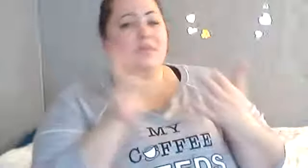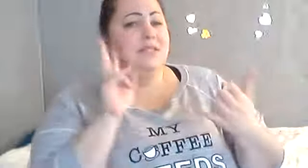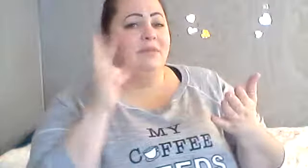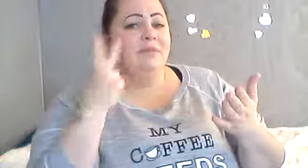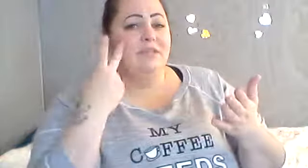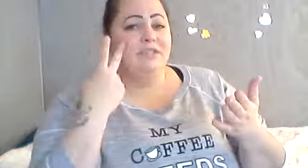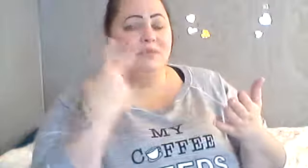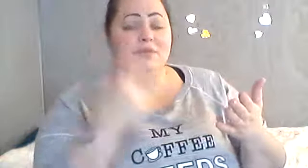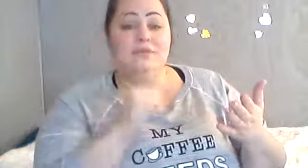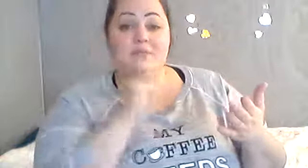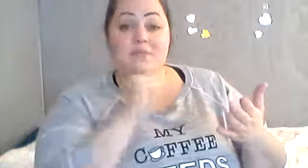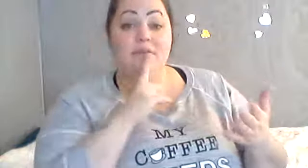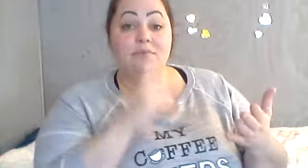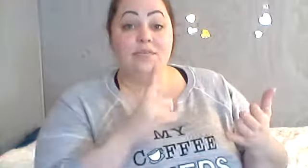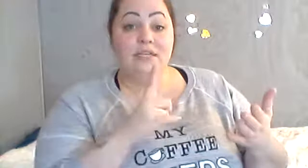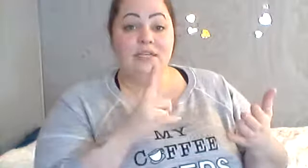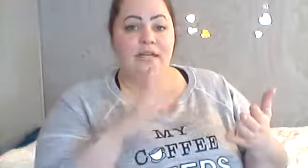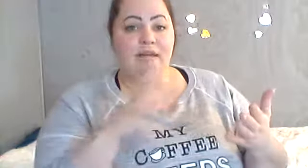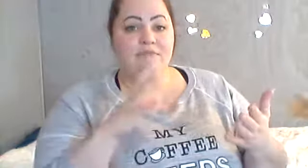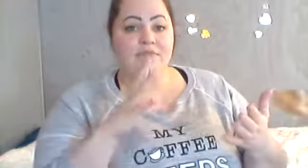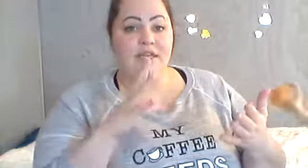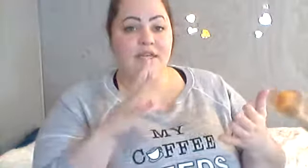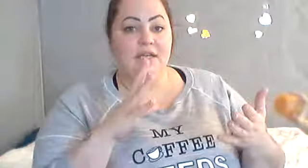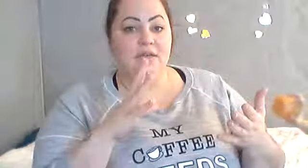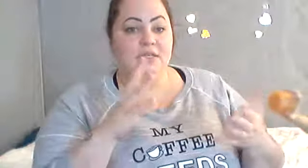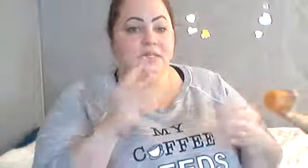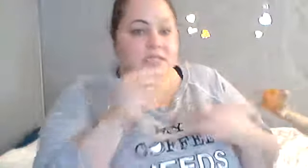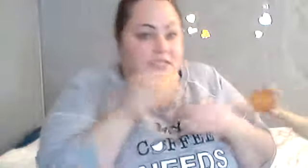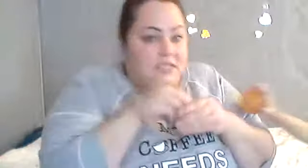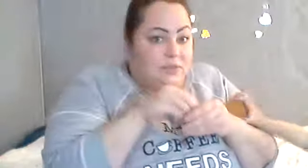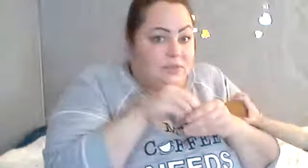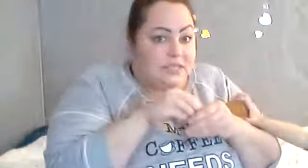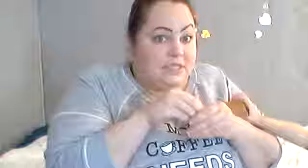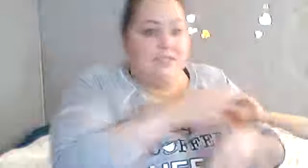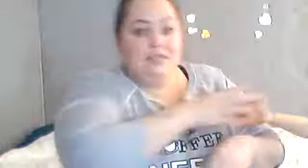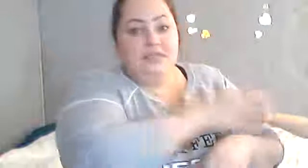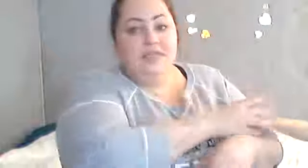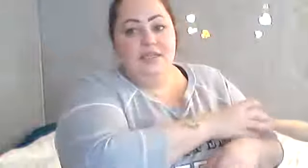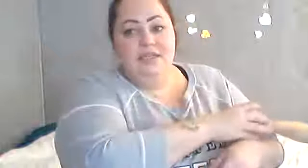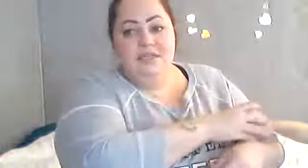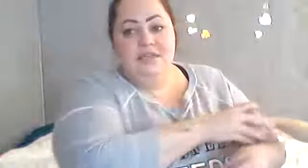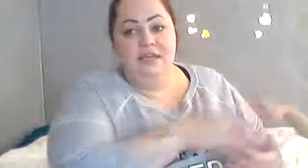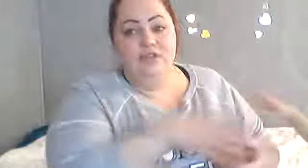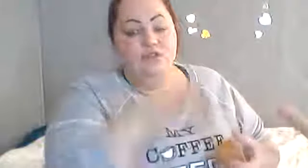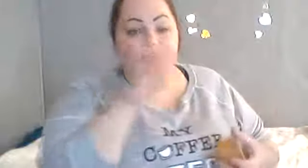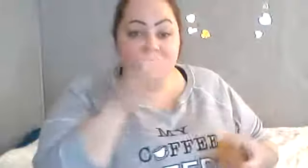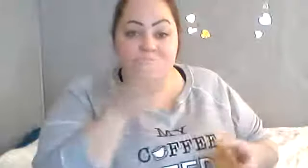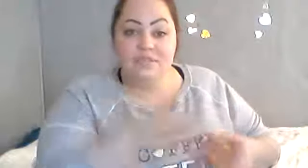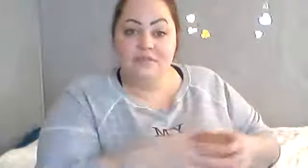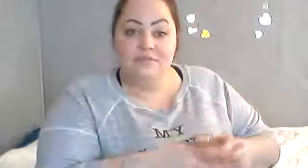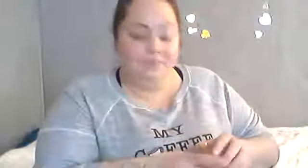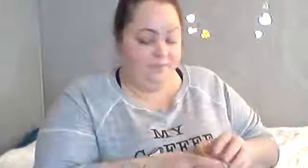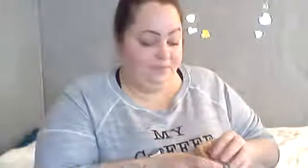some vegetables, but not really. I have to like sneak those into his like drinks.